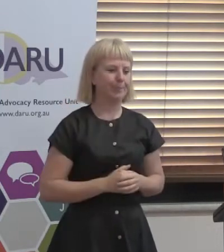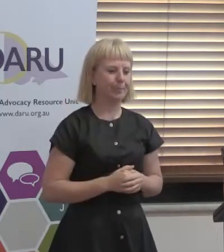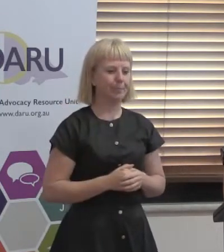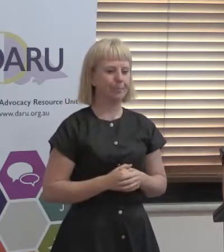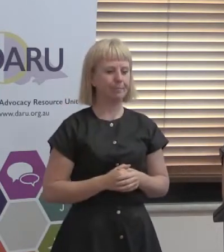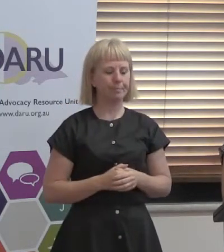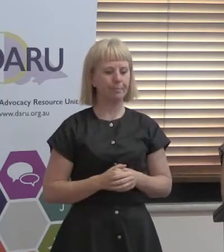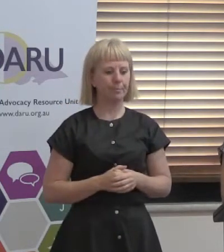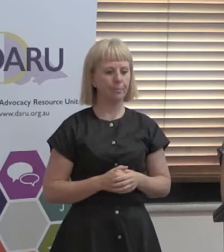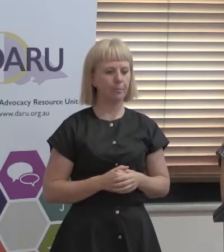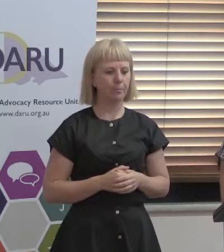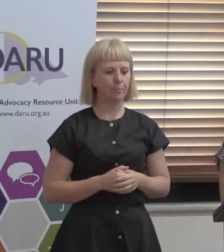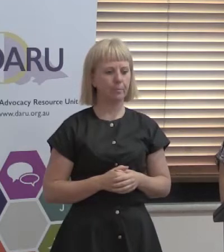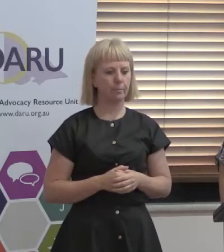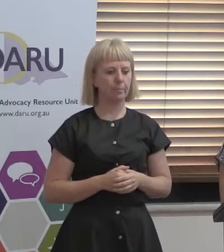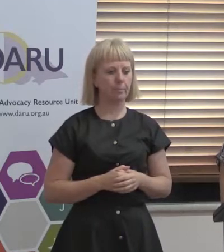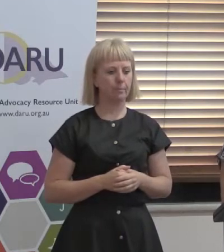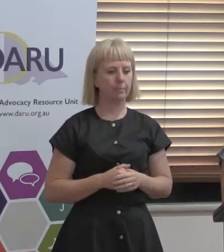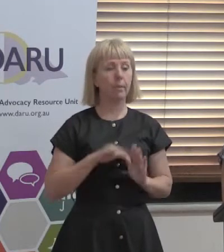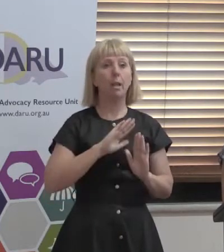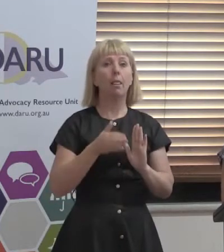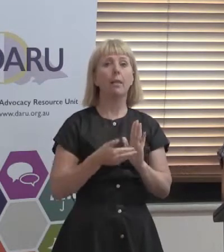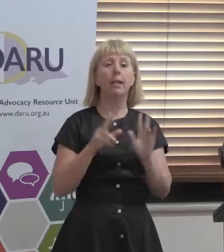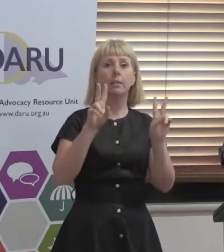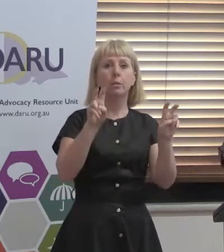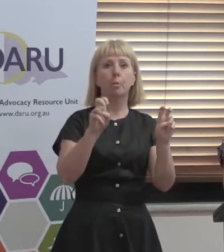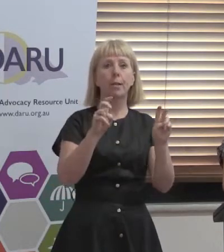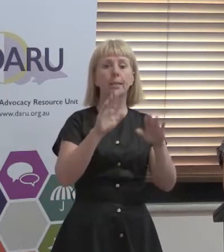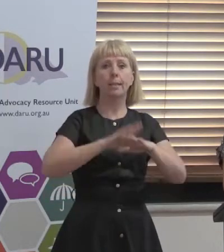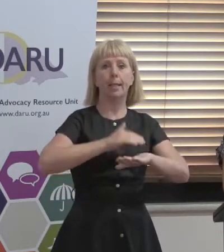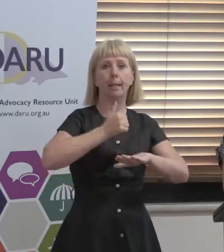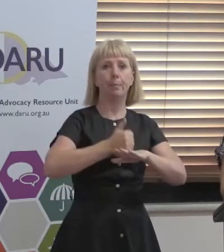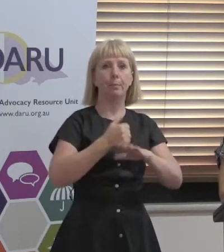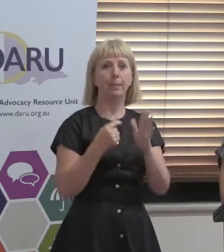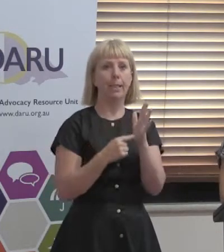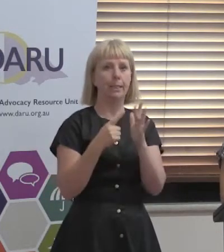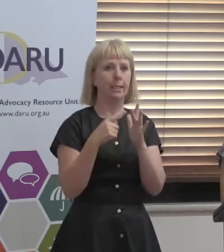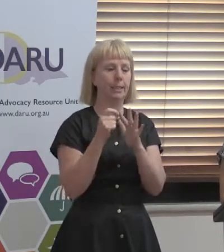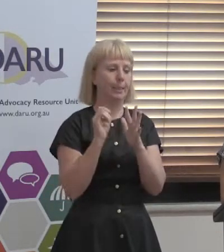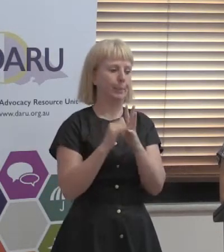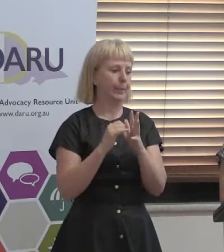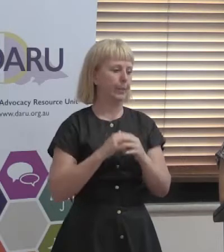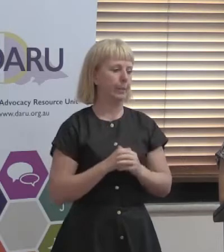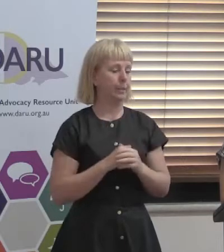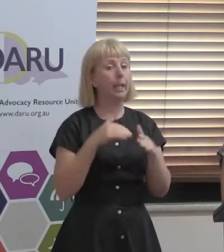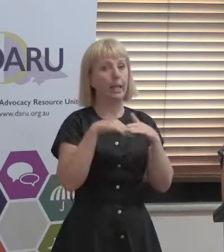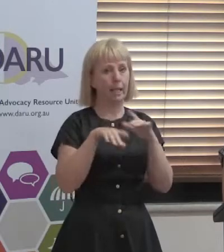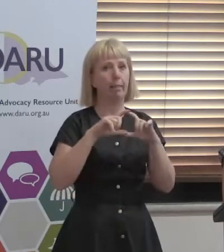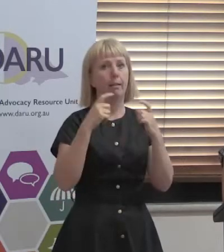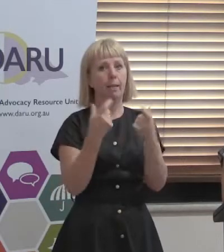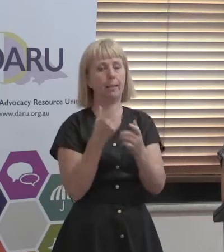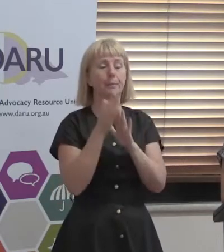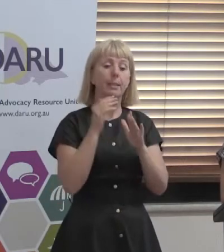contact. And then the last topic is implementation tips in the classroom, so